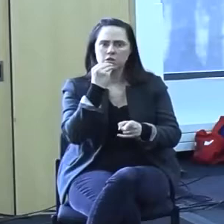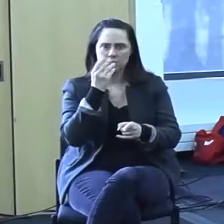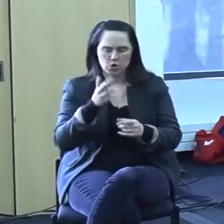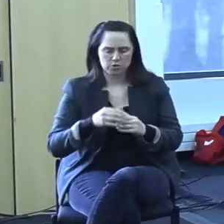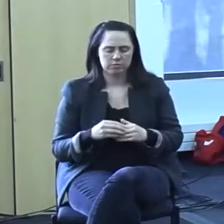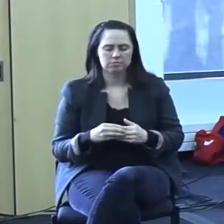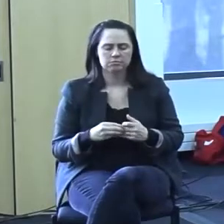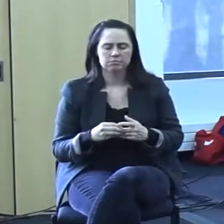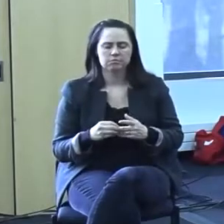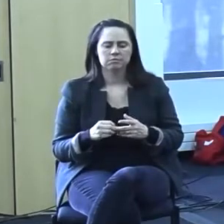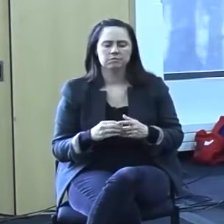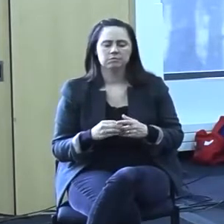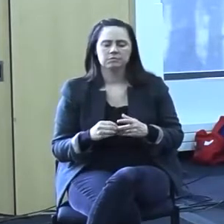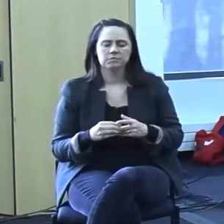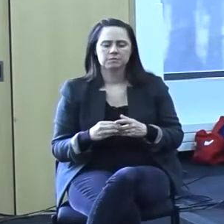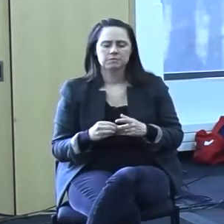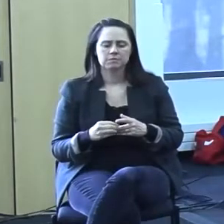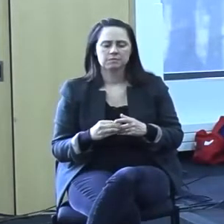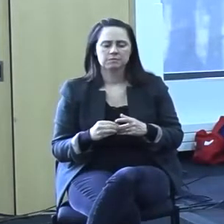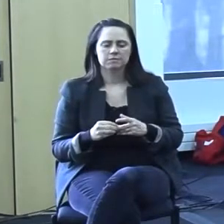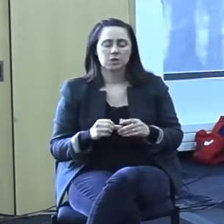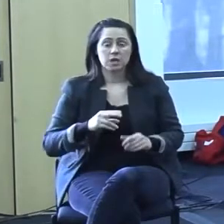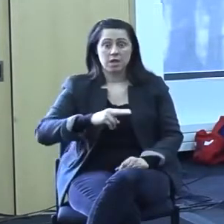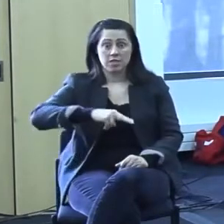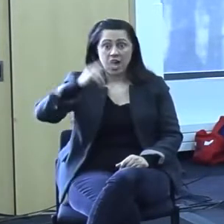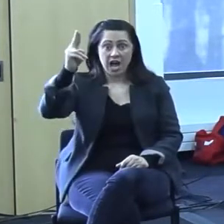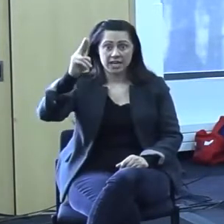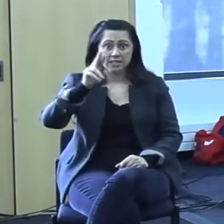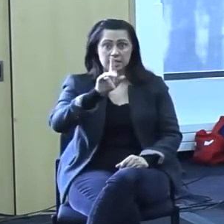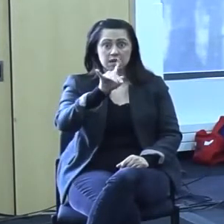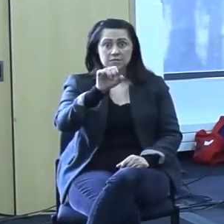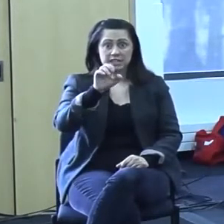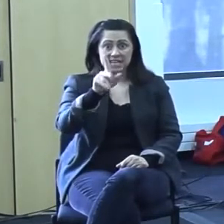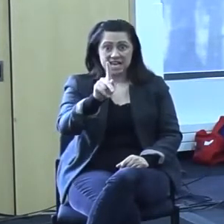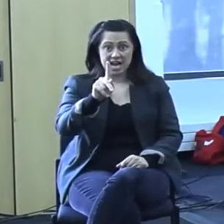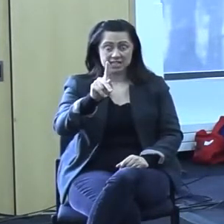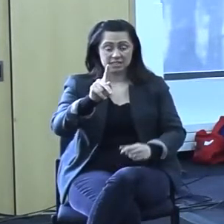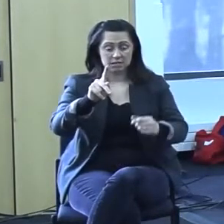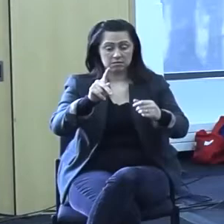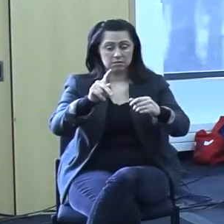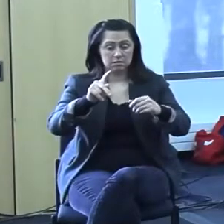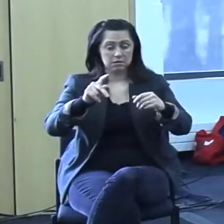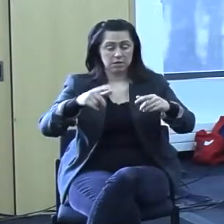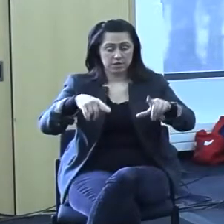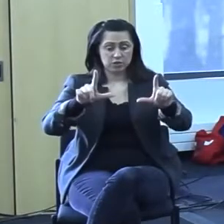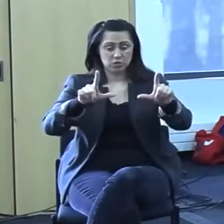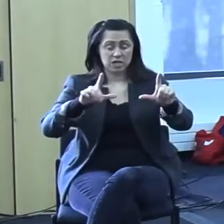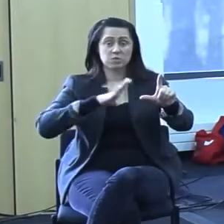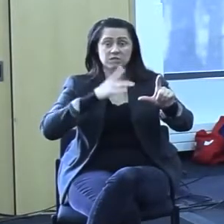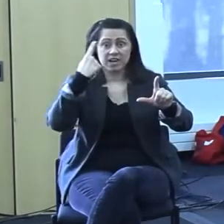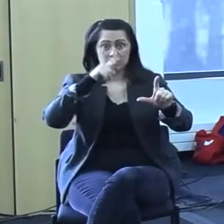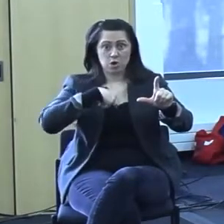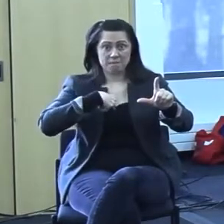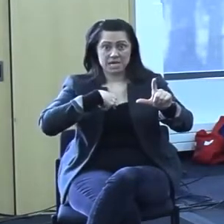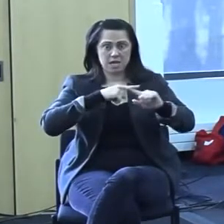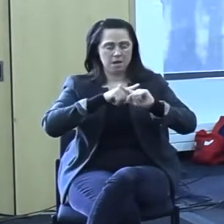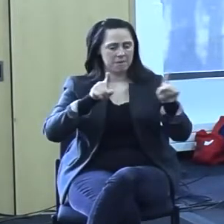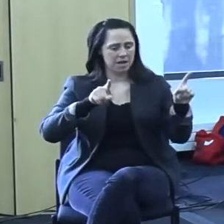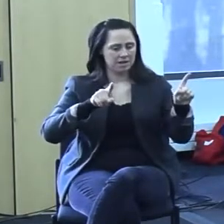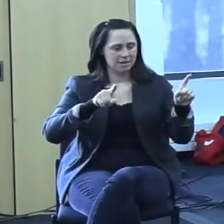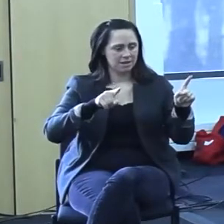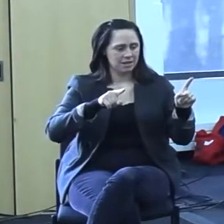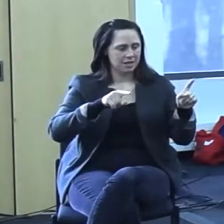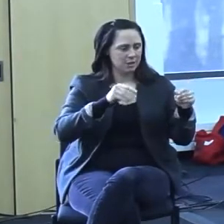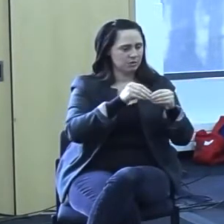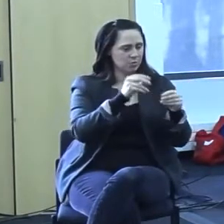servery. And the height of the kiosk was just fine for me, but it was a